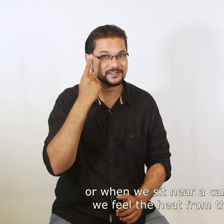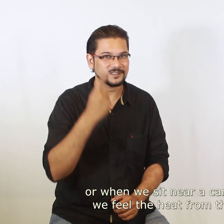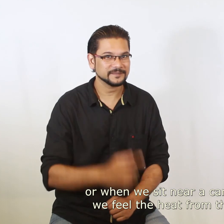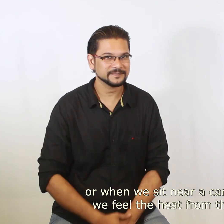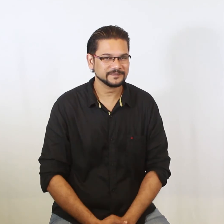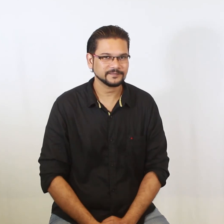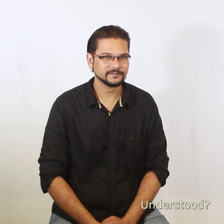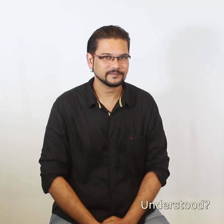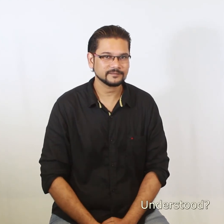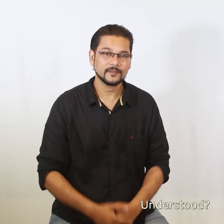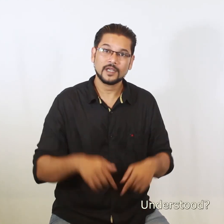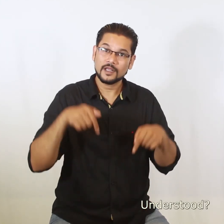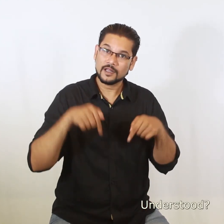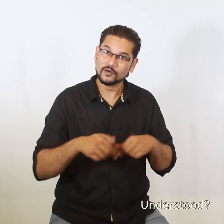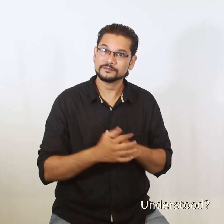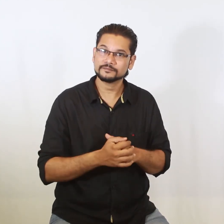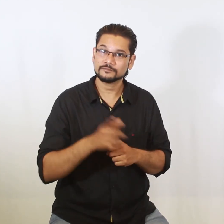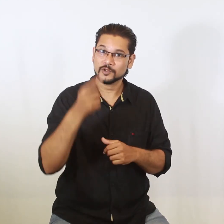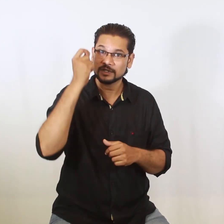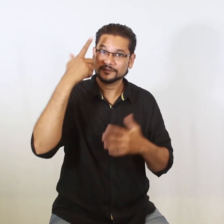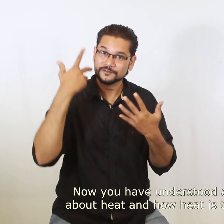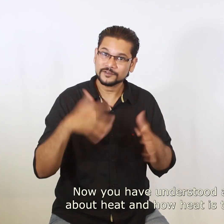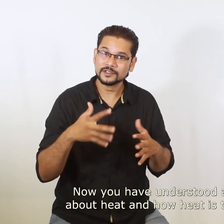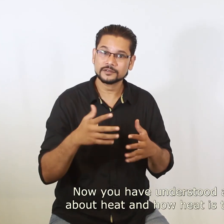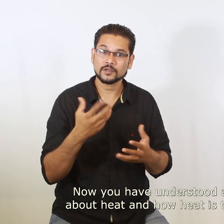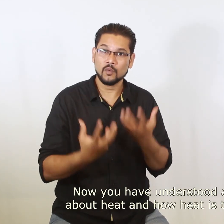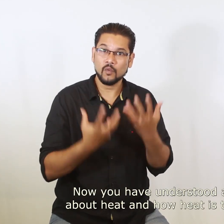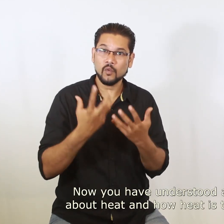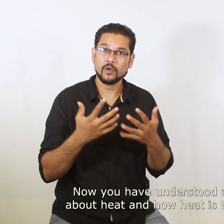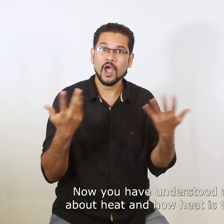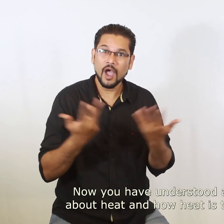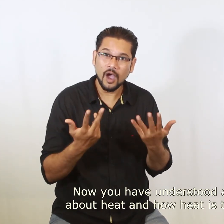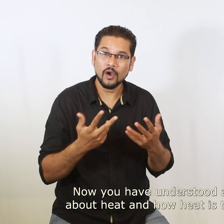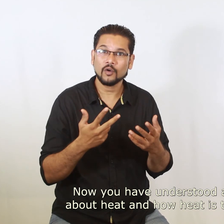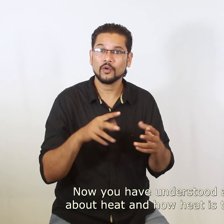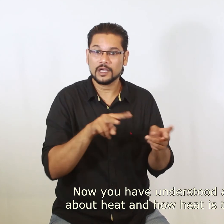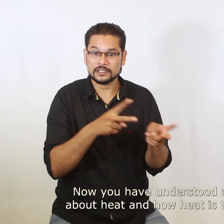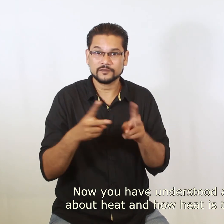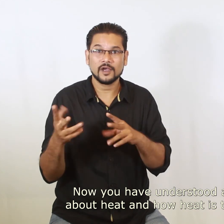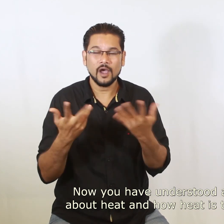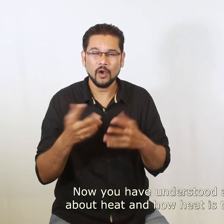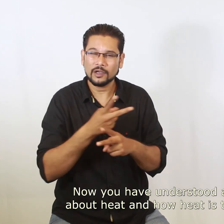Understood? Now you have understood and learned about heat and how heat is transferred.